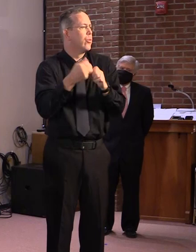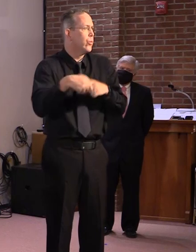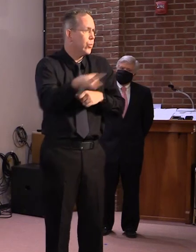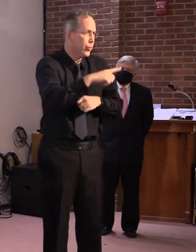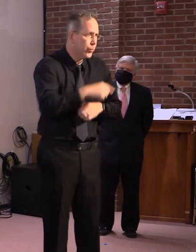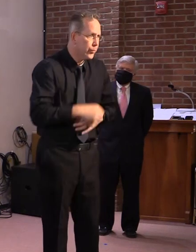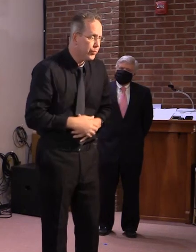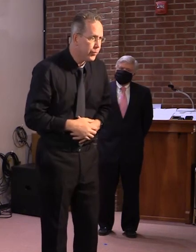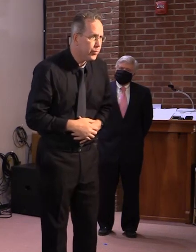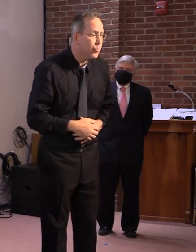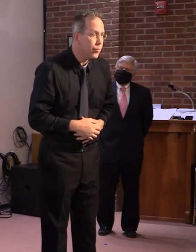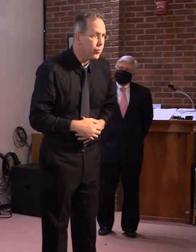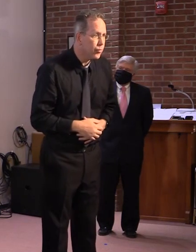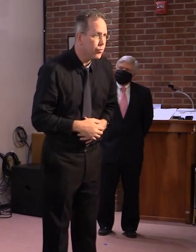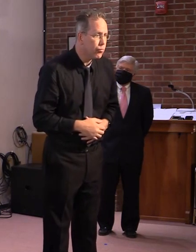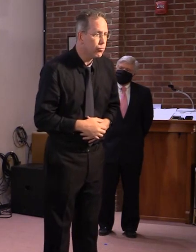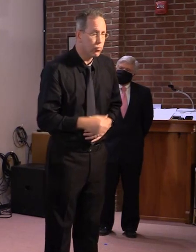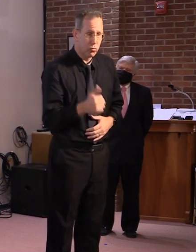Guy Page.